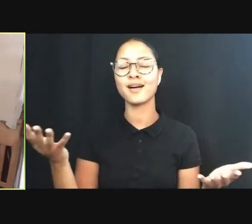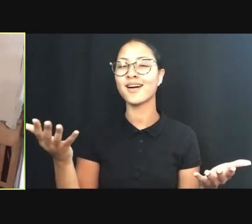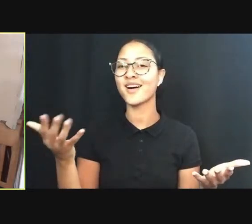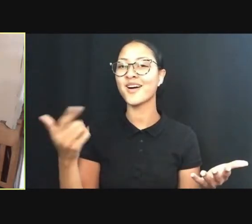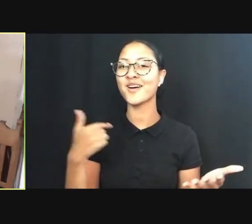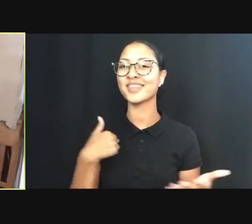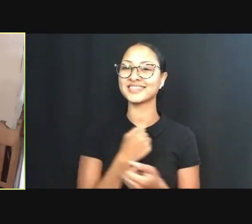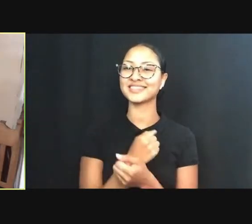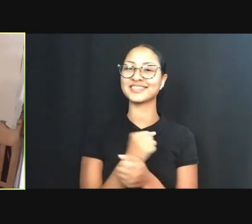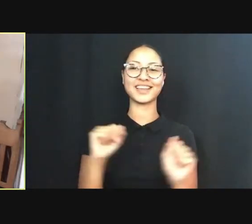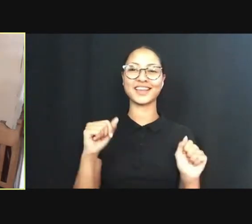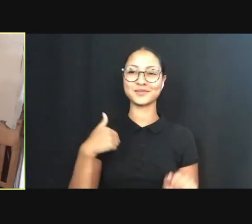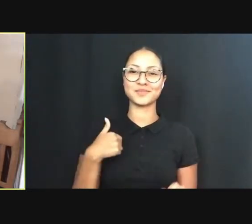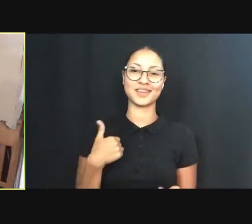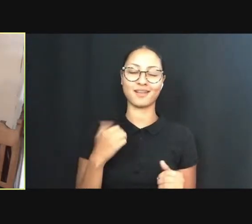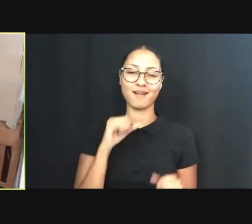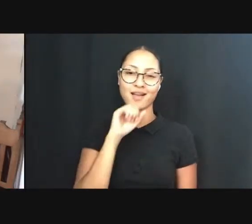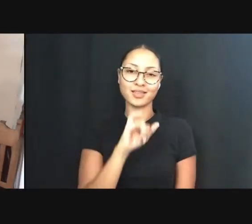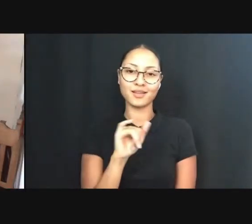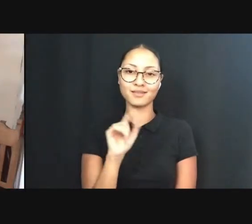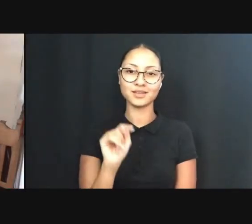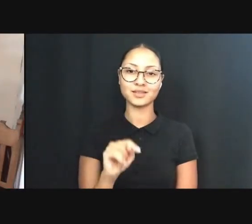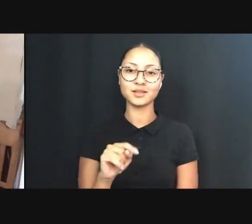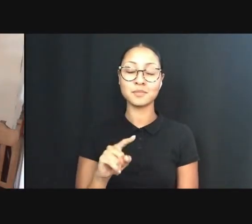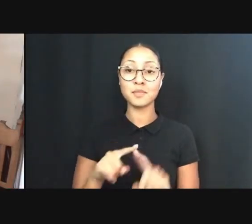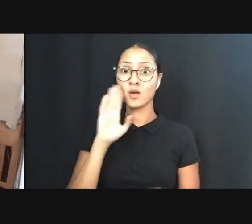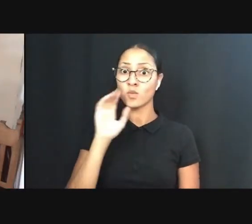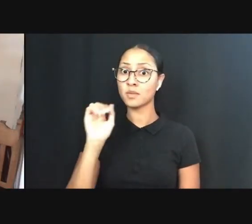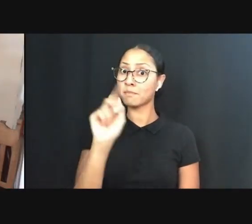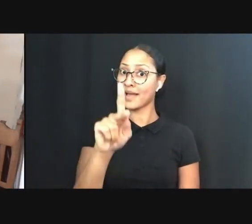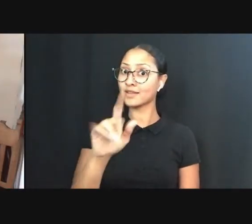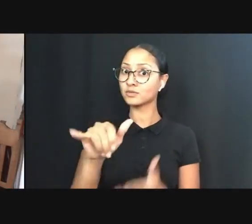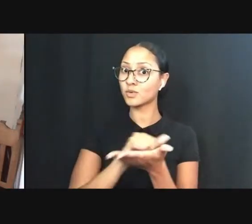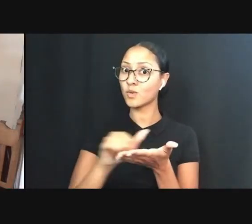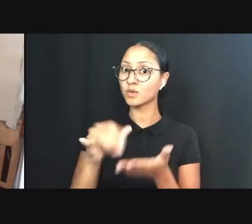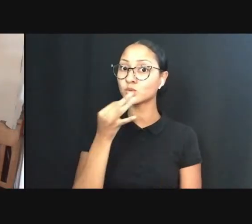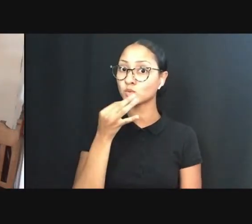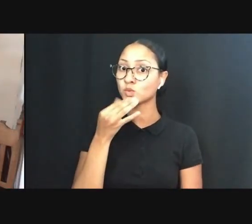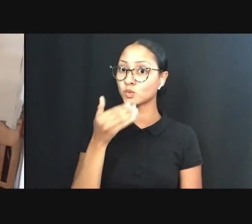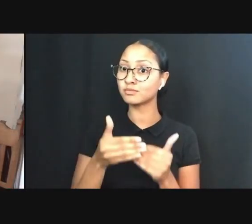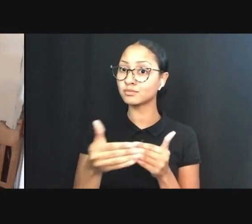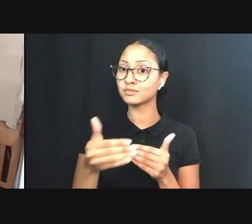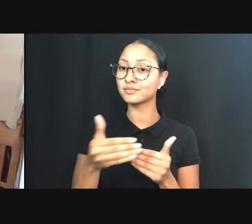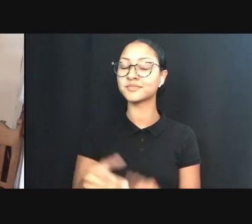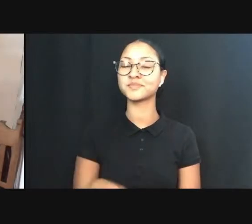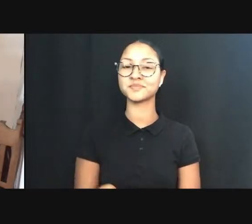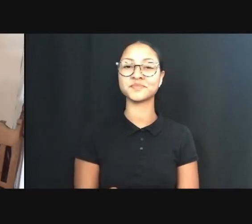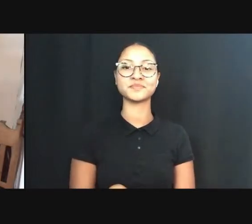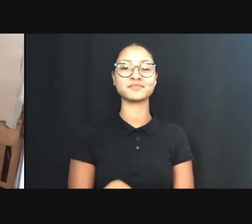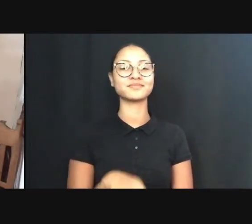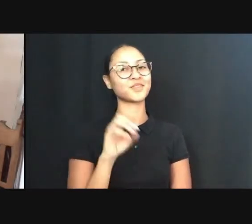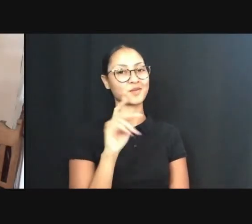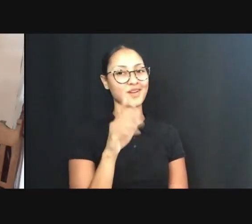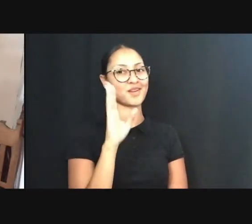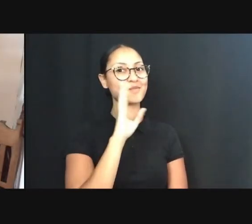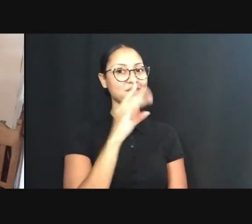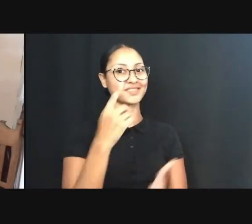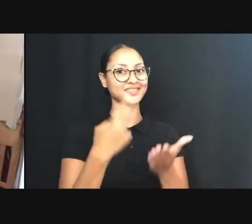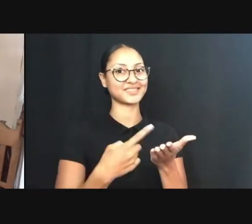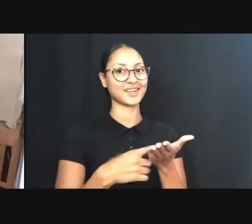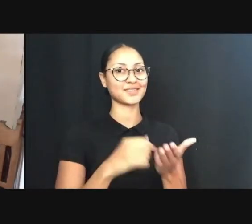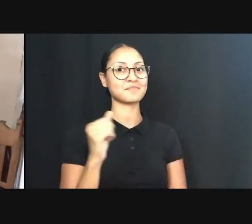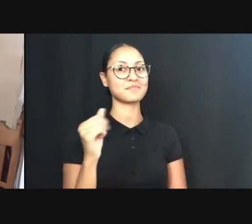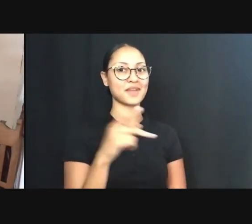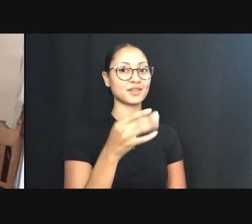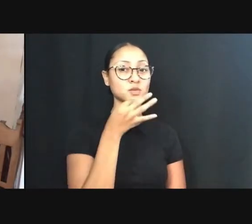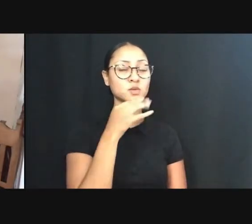soon. And I want to talk about being back soon, but I want to also talk about taking care as we were